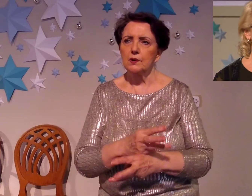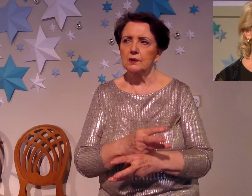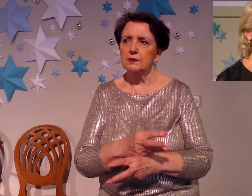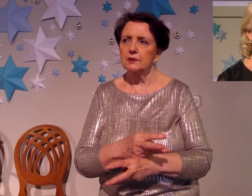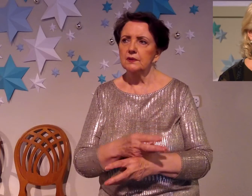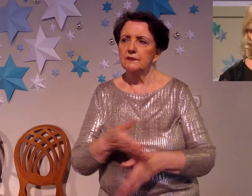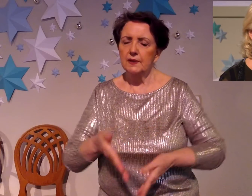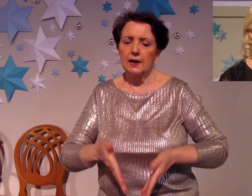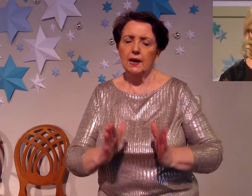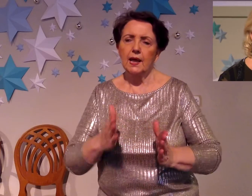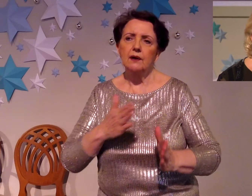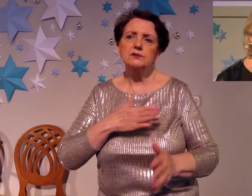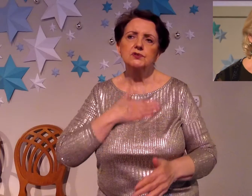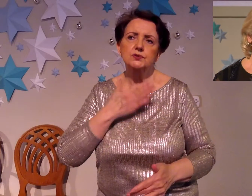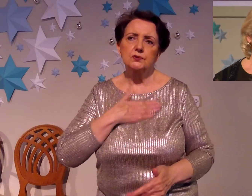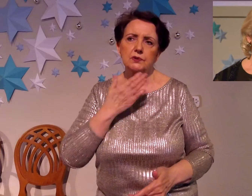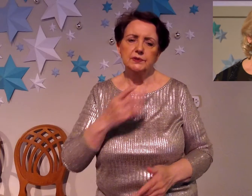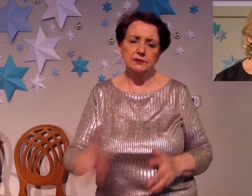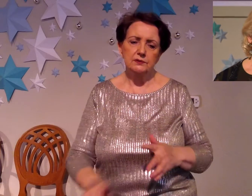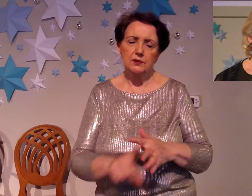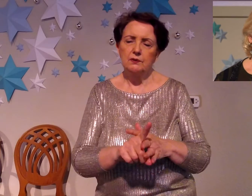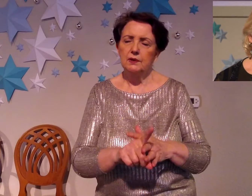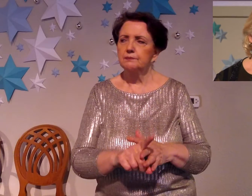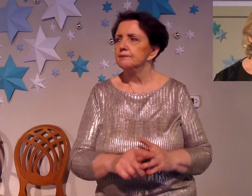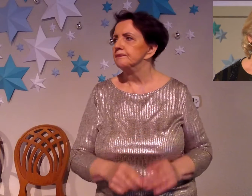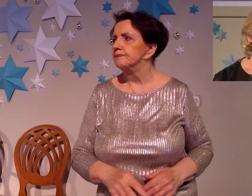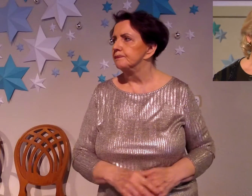allows joy to show up.